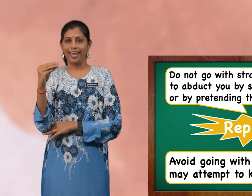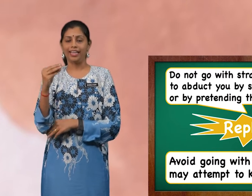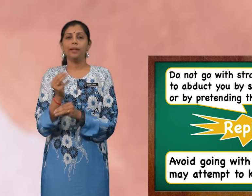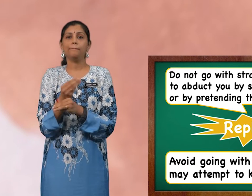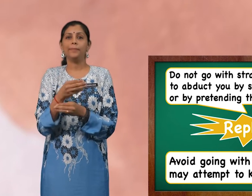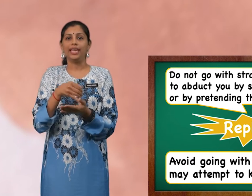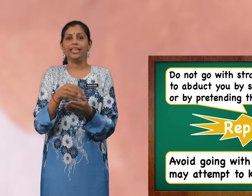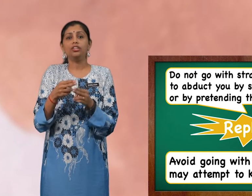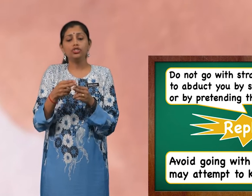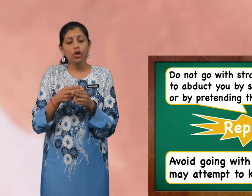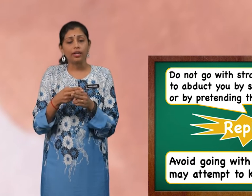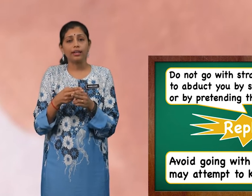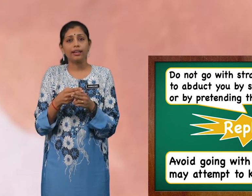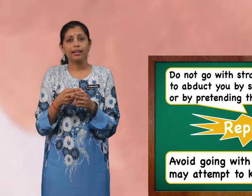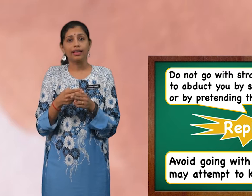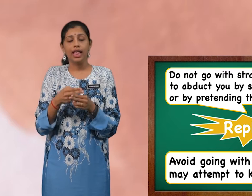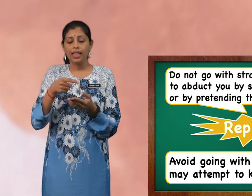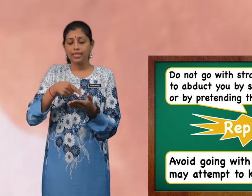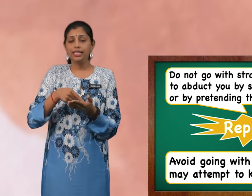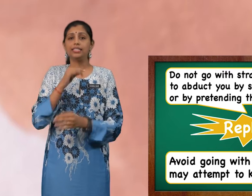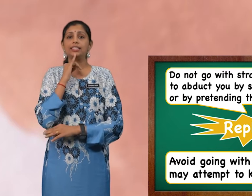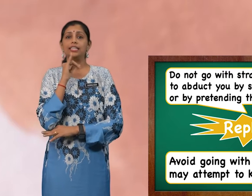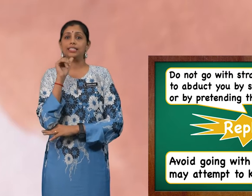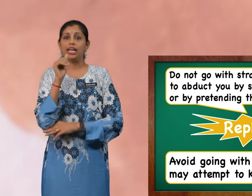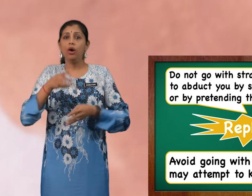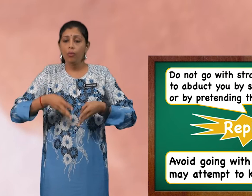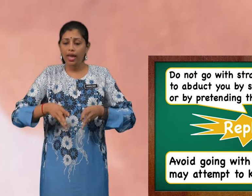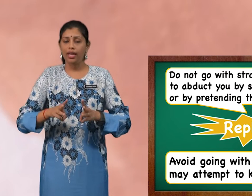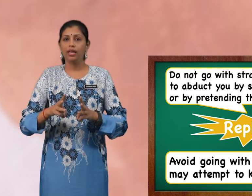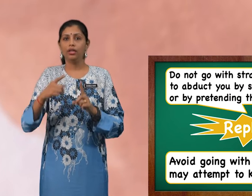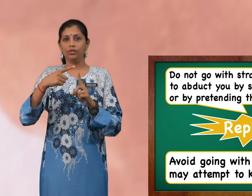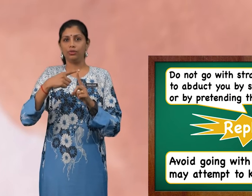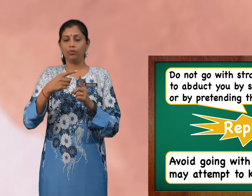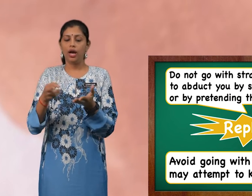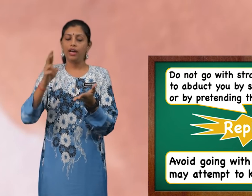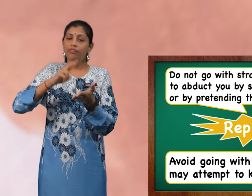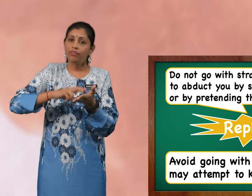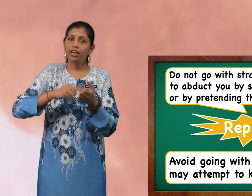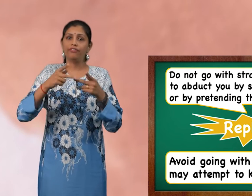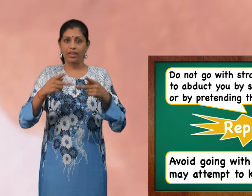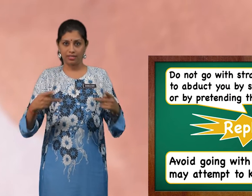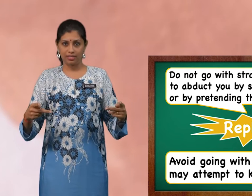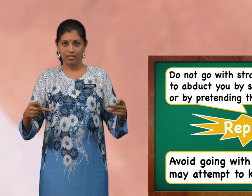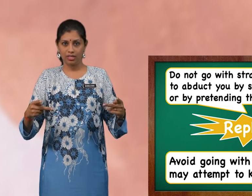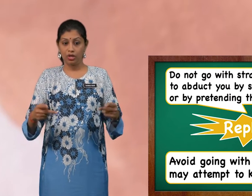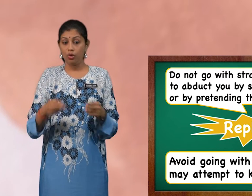and made it short. This is a way to rephrase, which